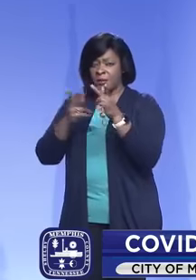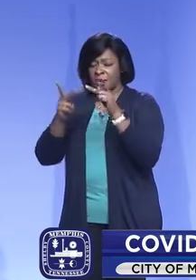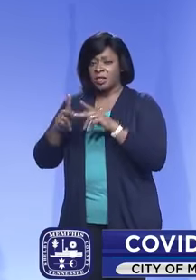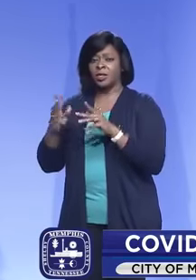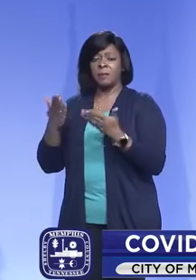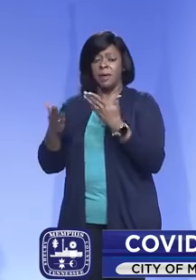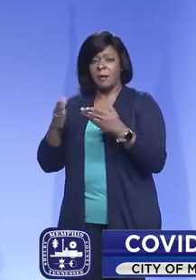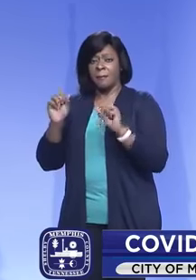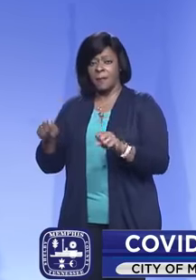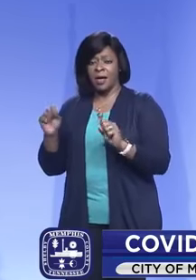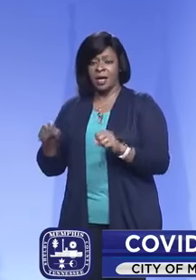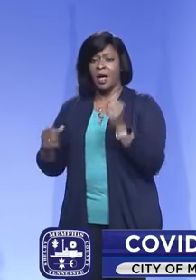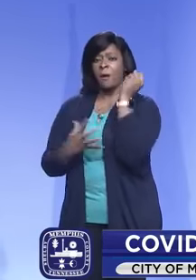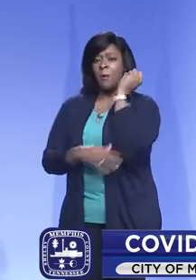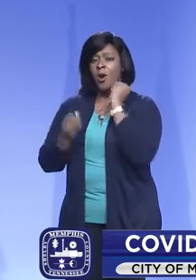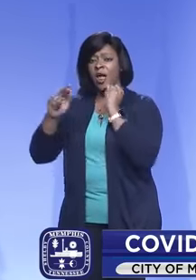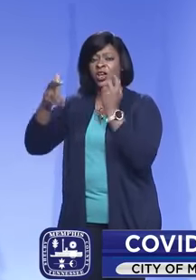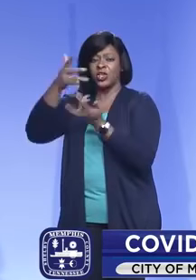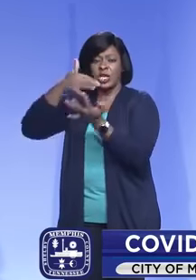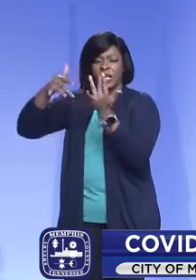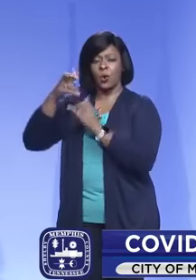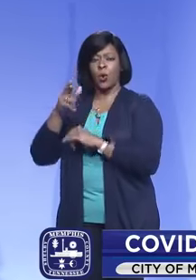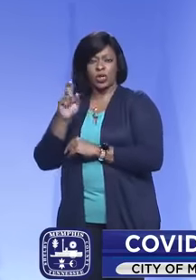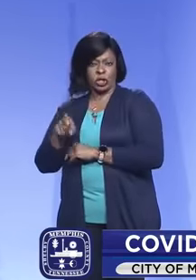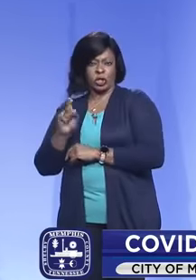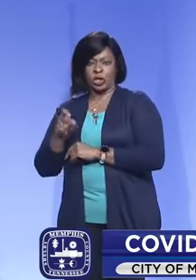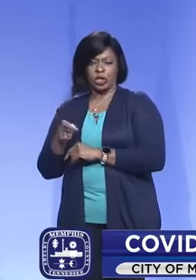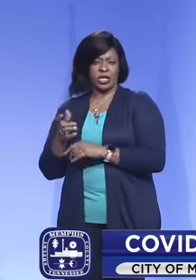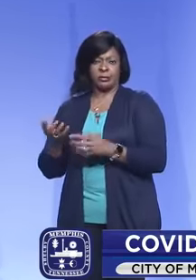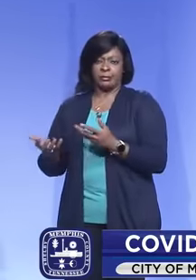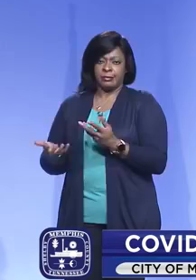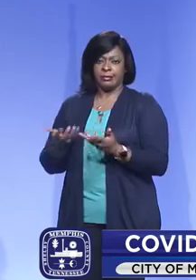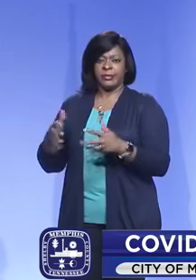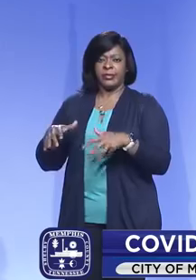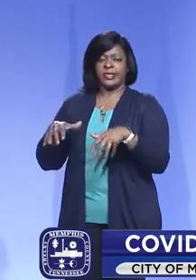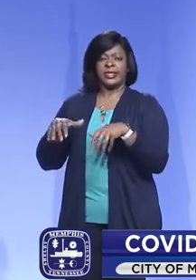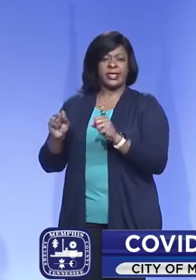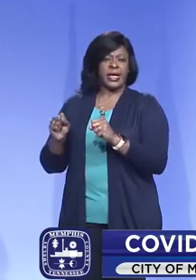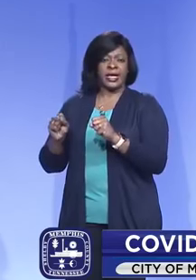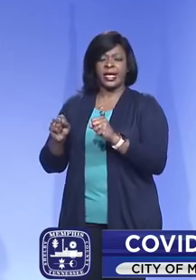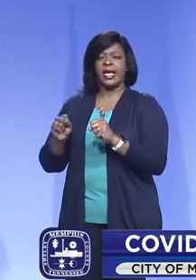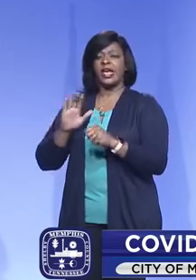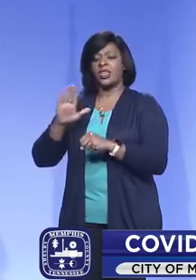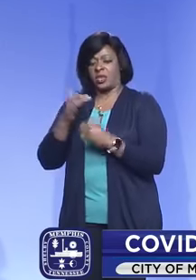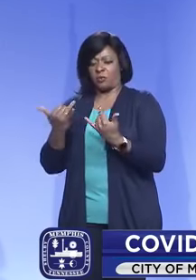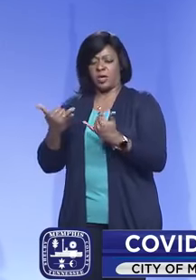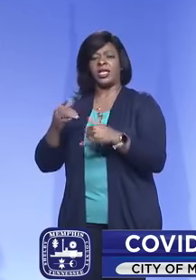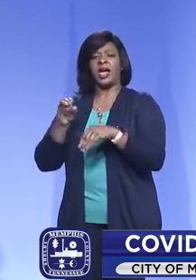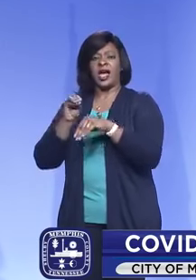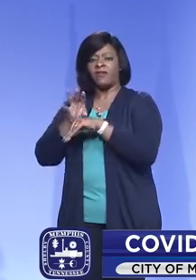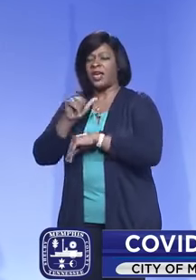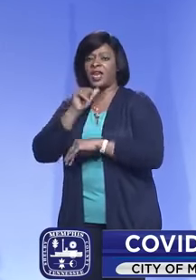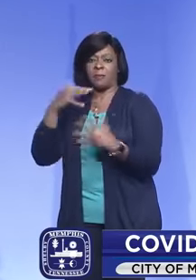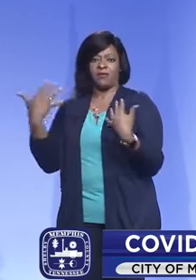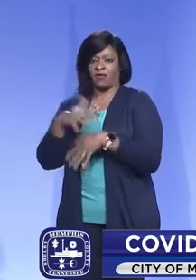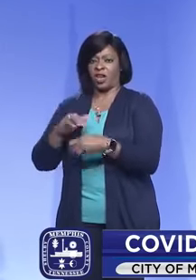there may be poor ventilation, or should they take President Trump's advice to not be afraid of